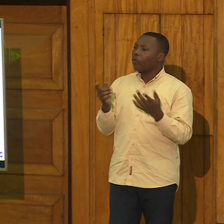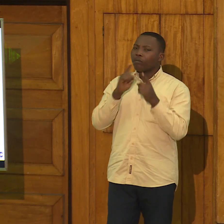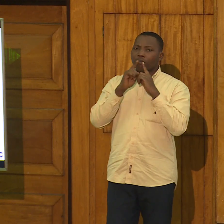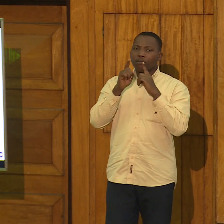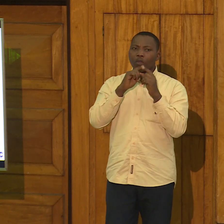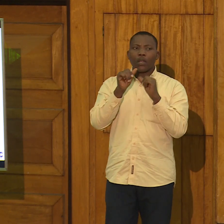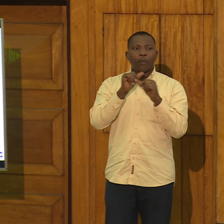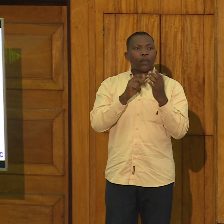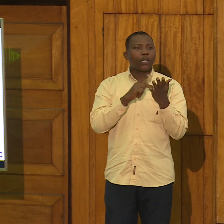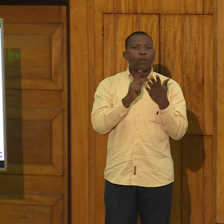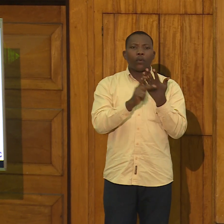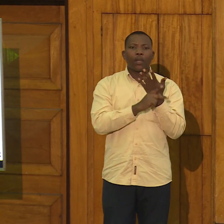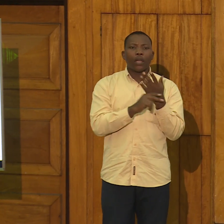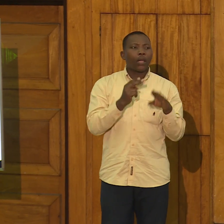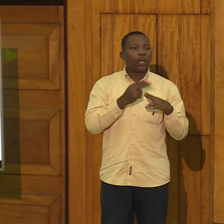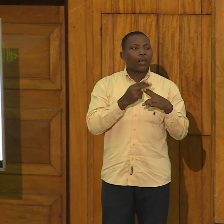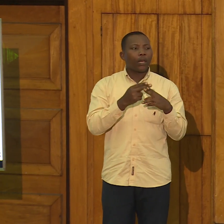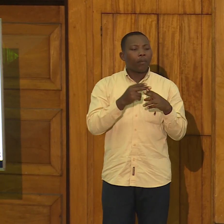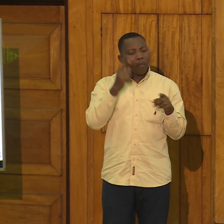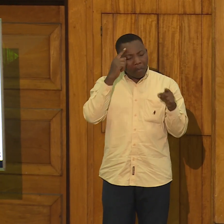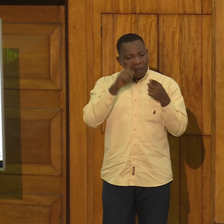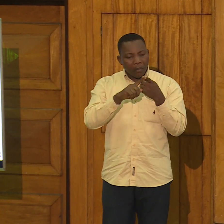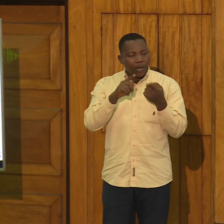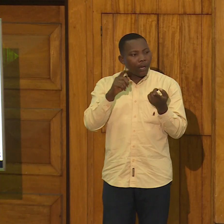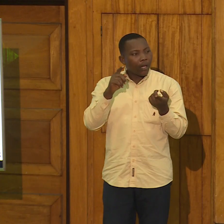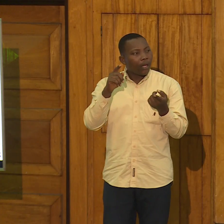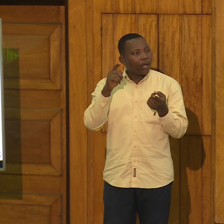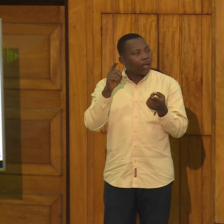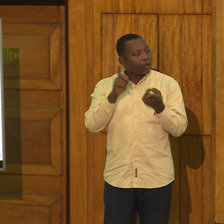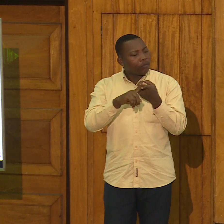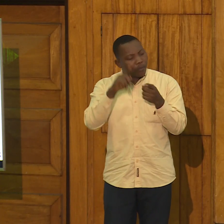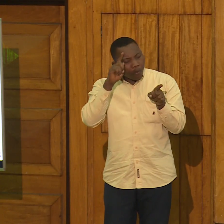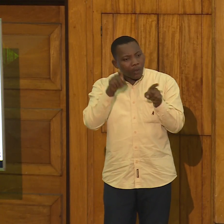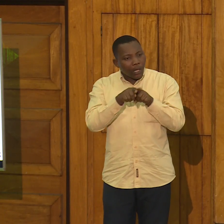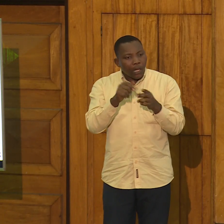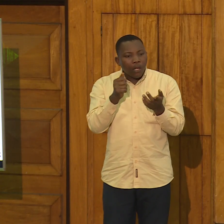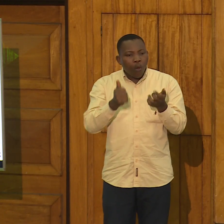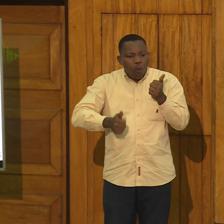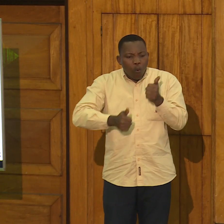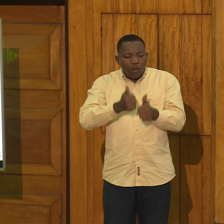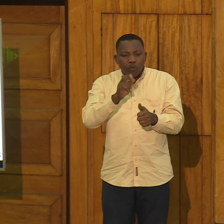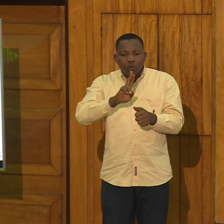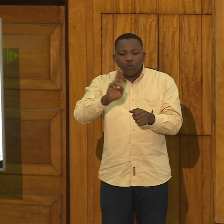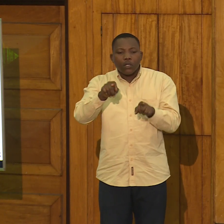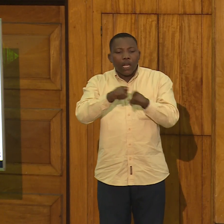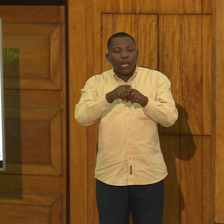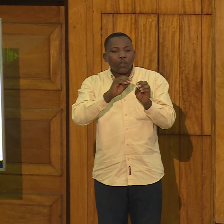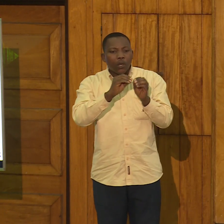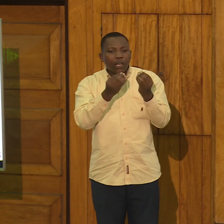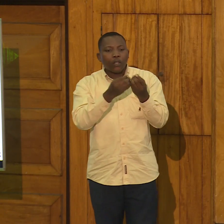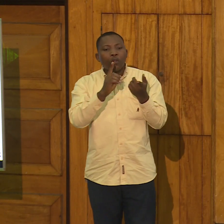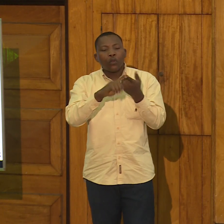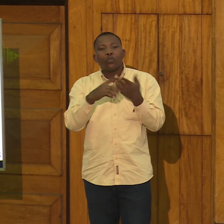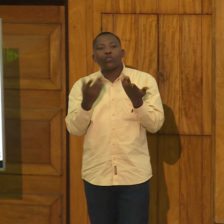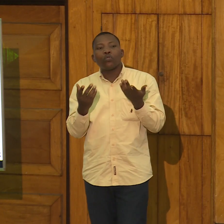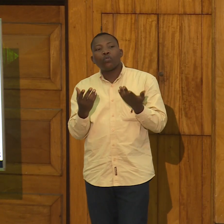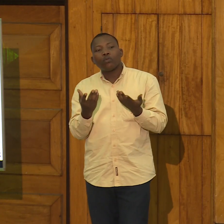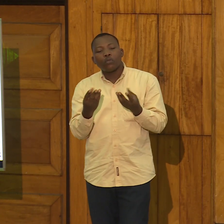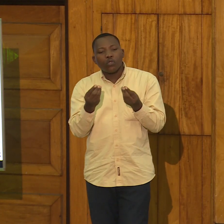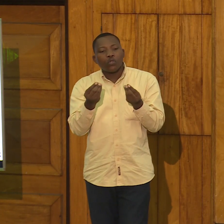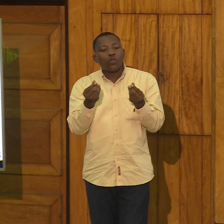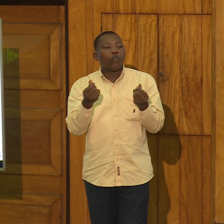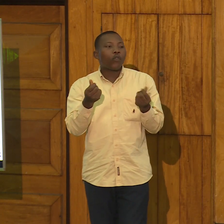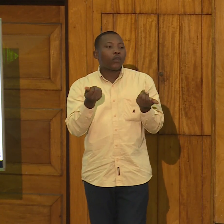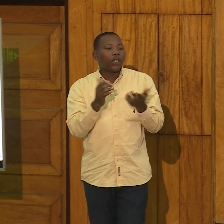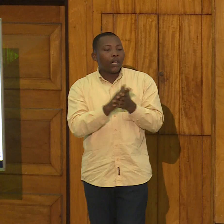a program called Brother to Brother, which we have been using as an organization to address the gap that we